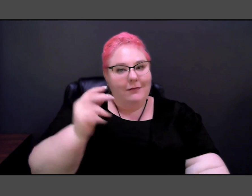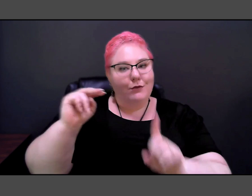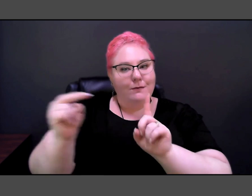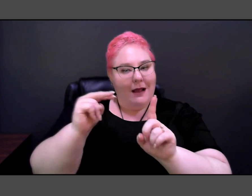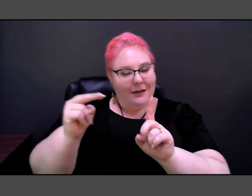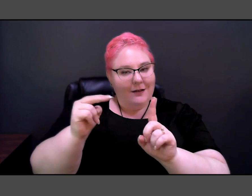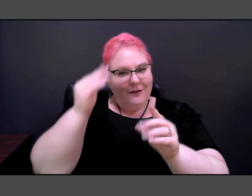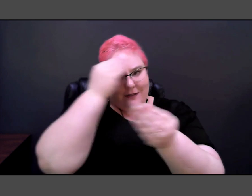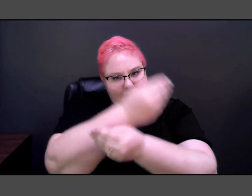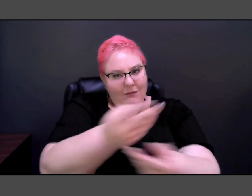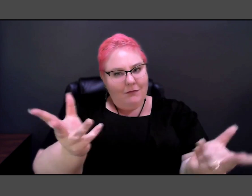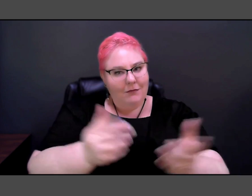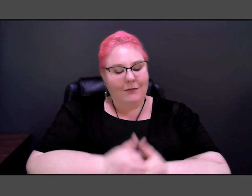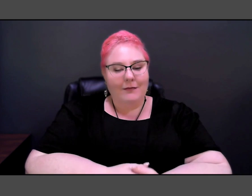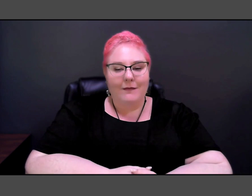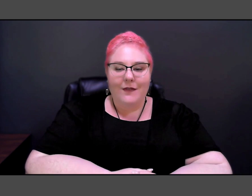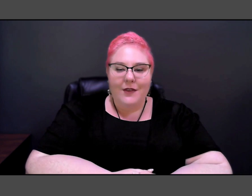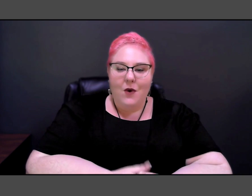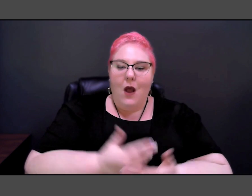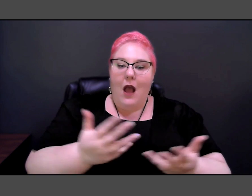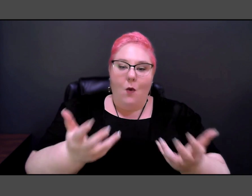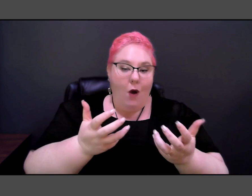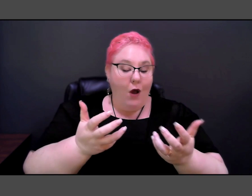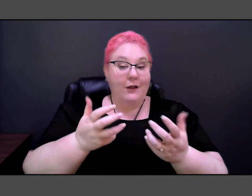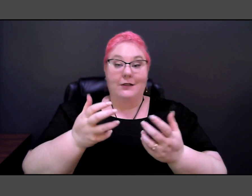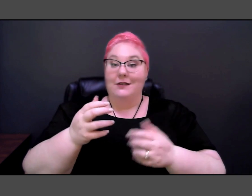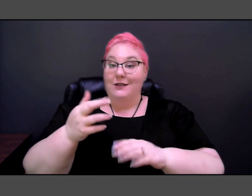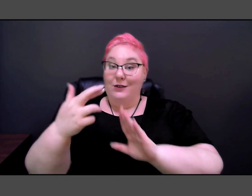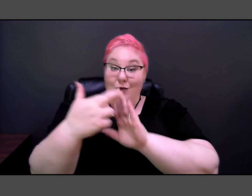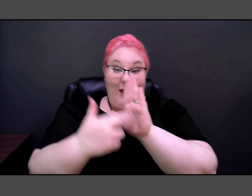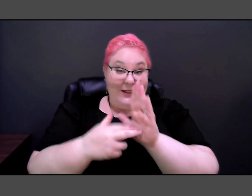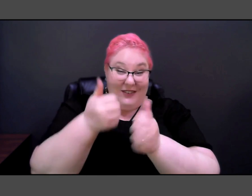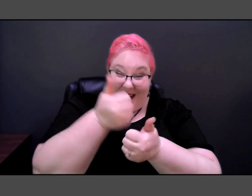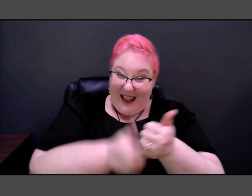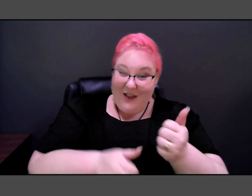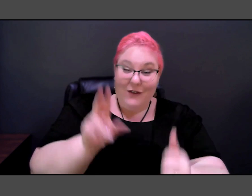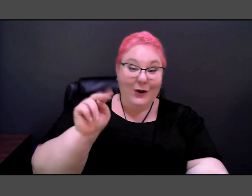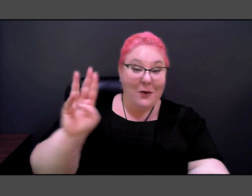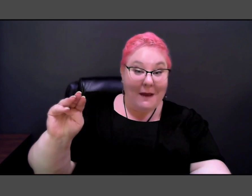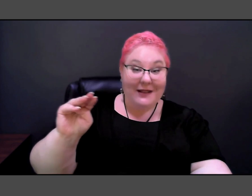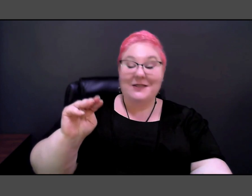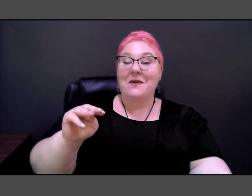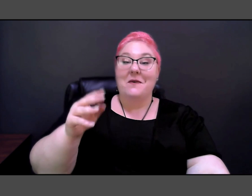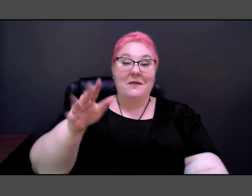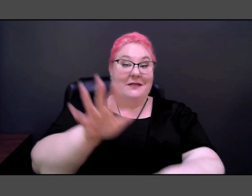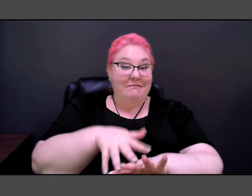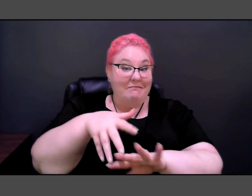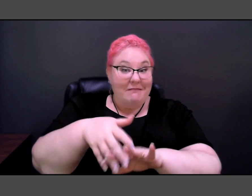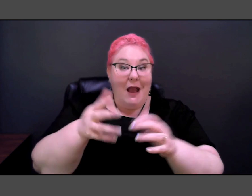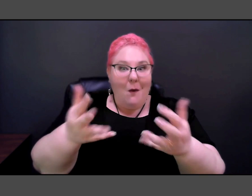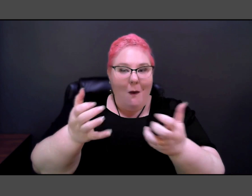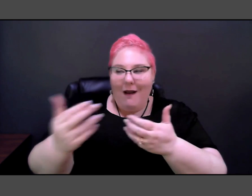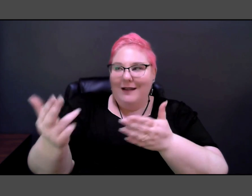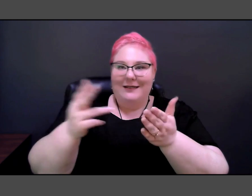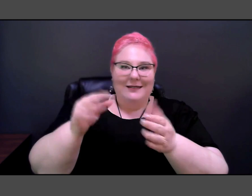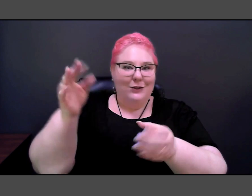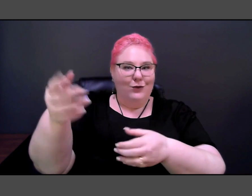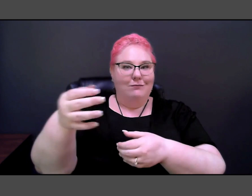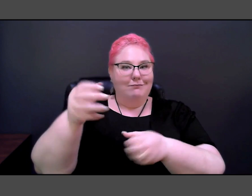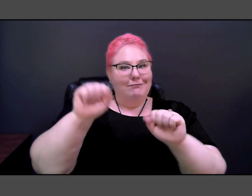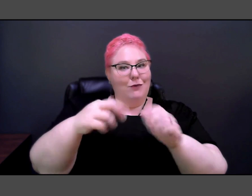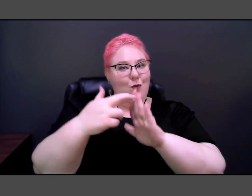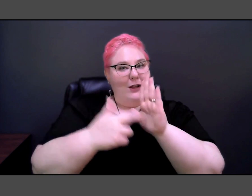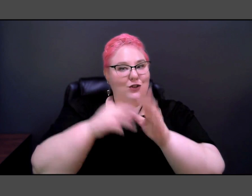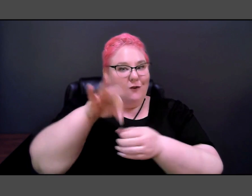register every single Native American in New Mexico to vote. I went around to every Native